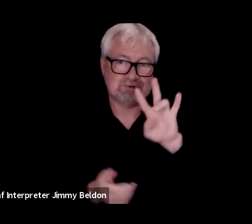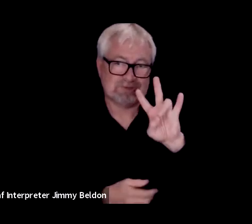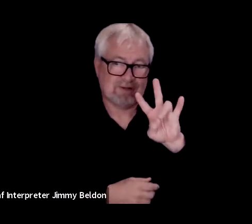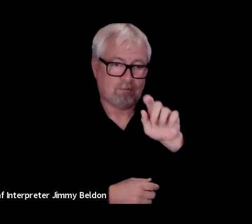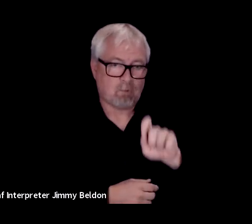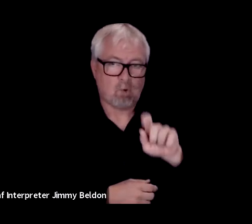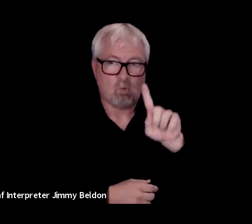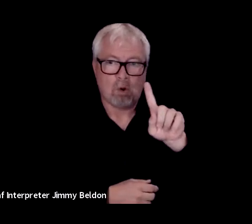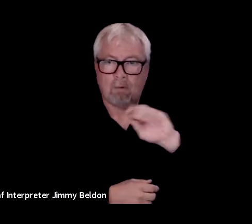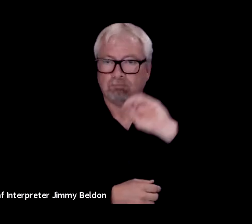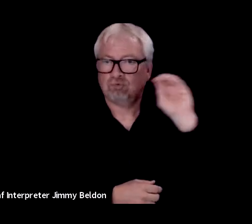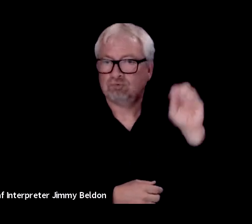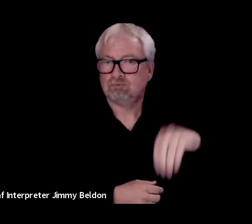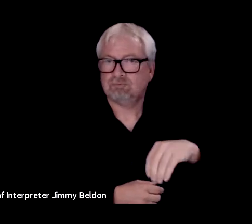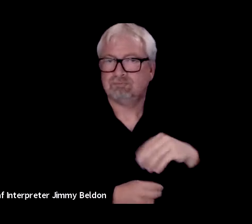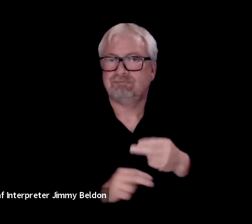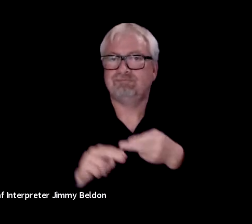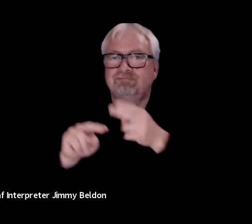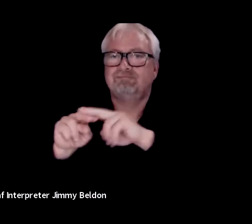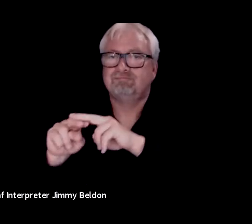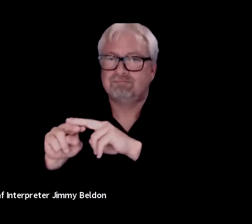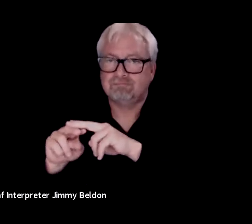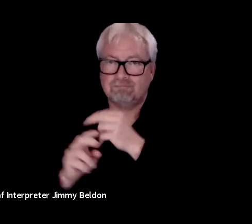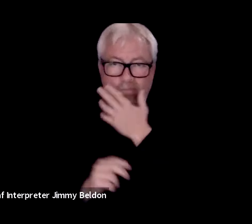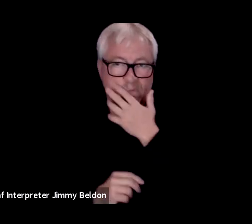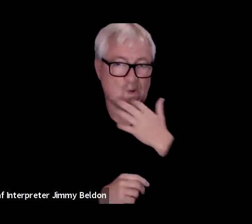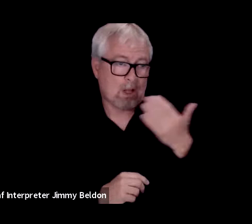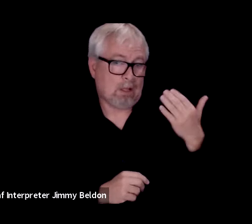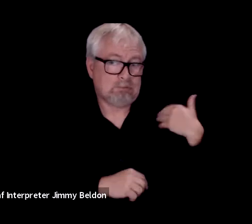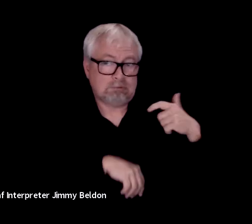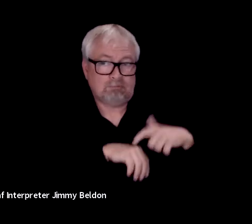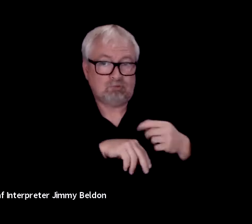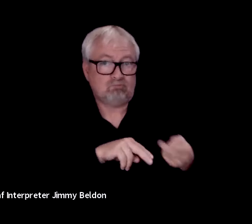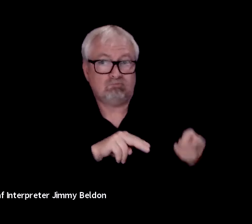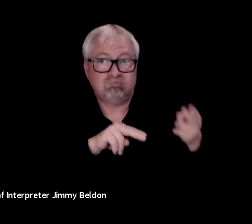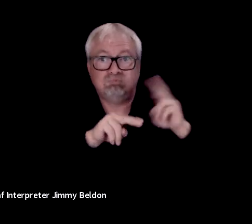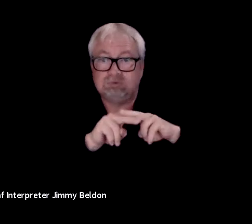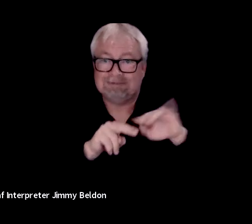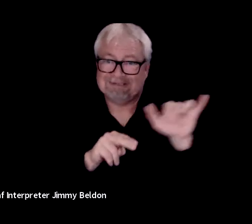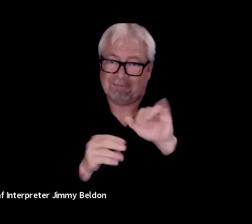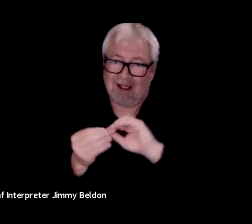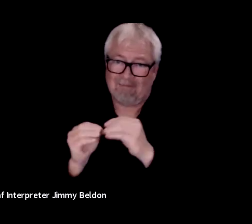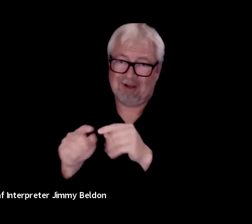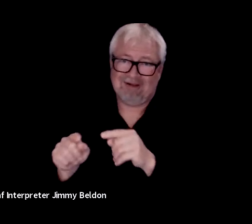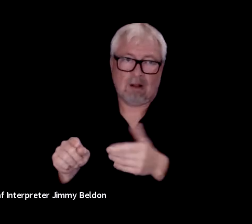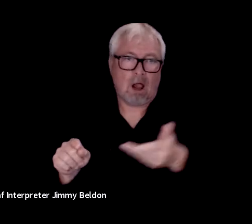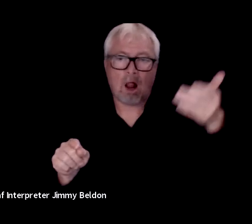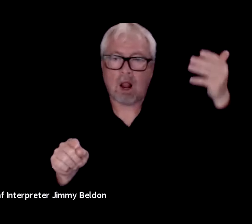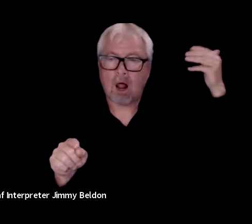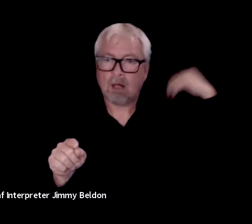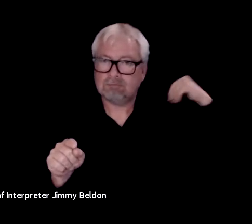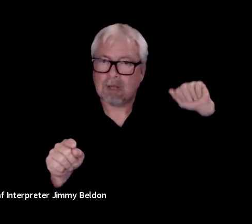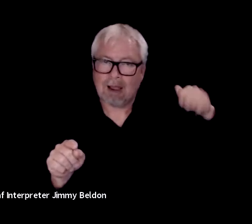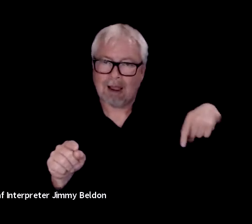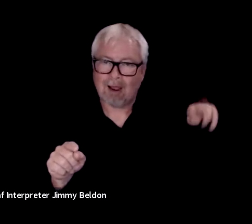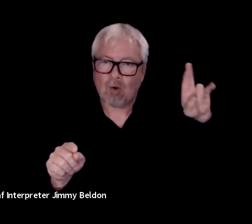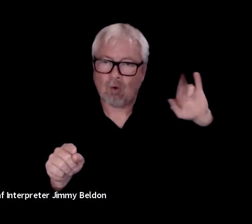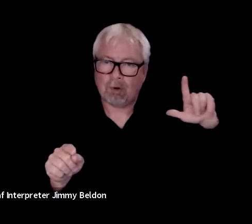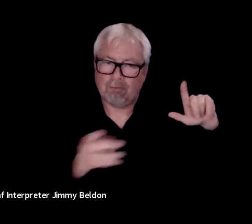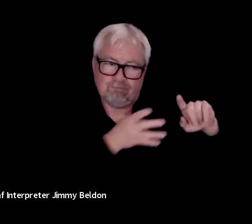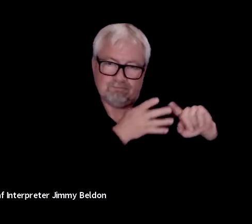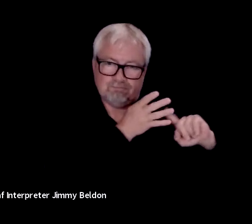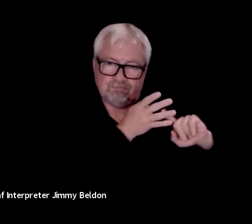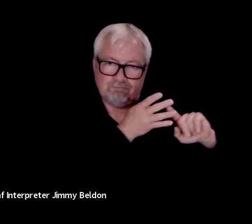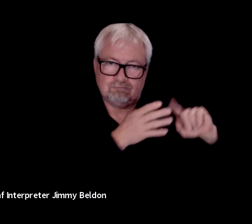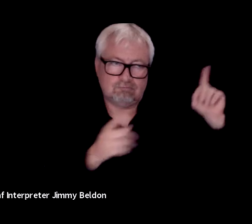April 15th of this year. We currently have 718 COVID patients hospitalized,